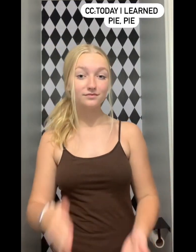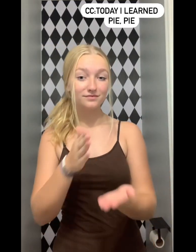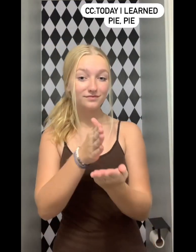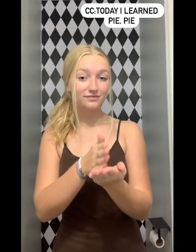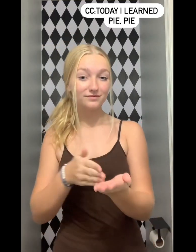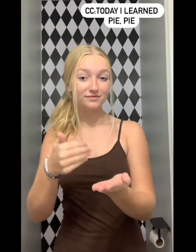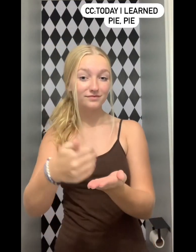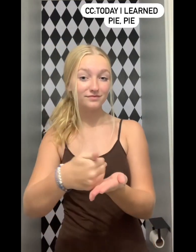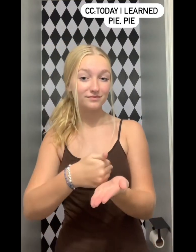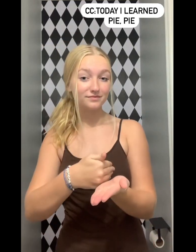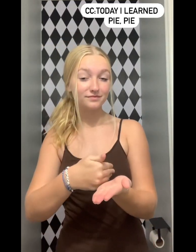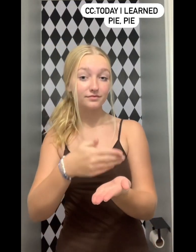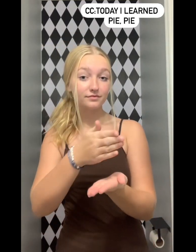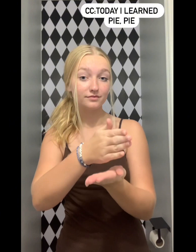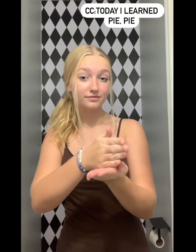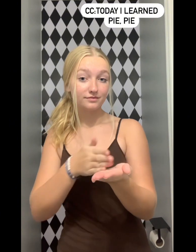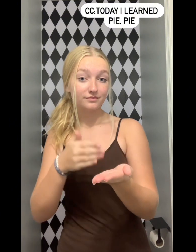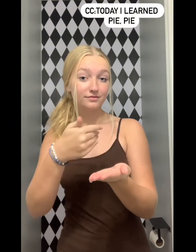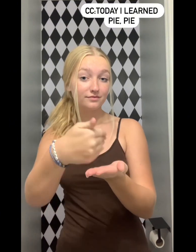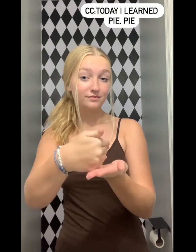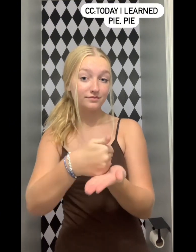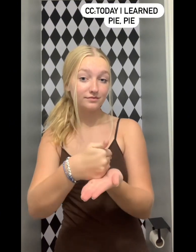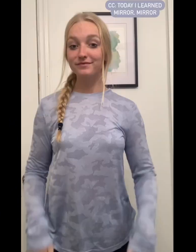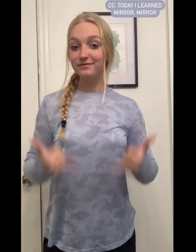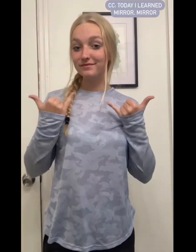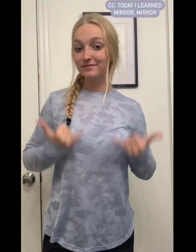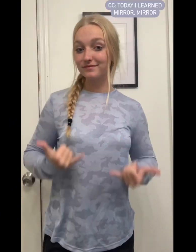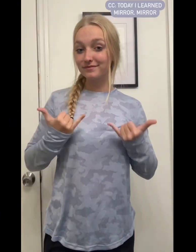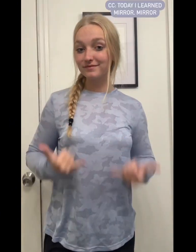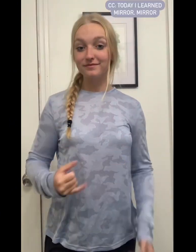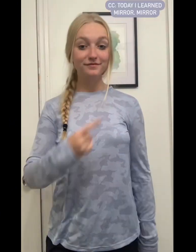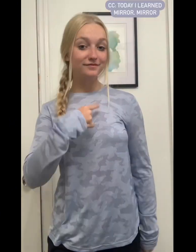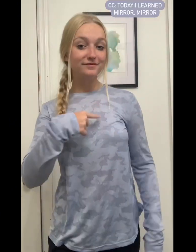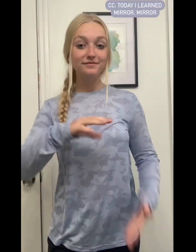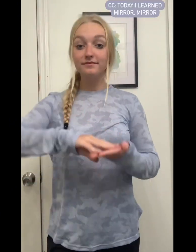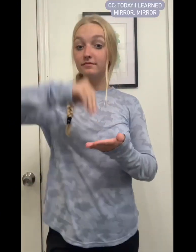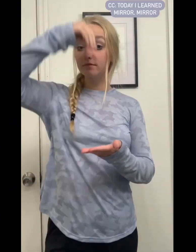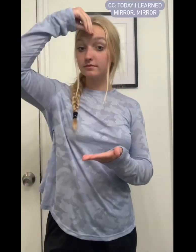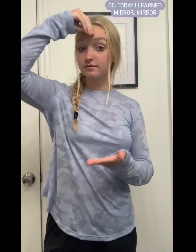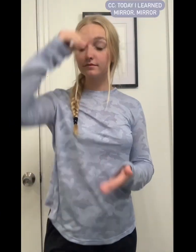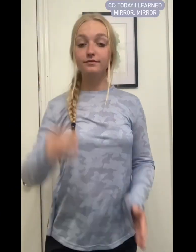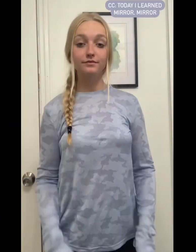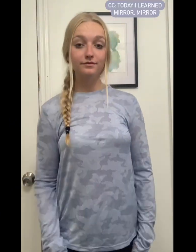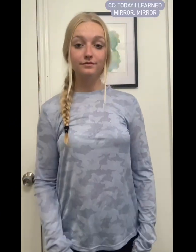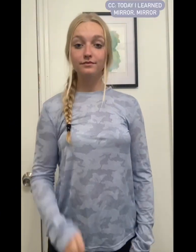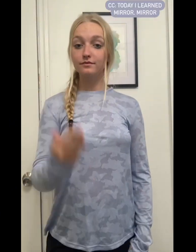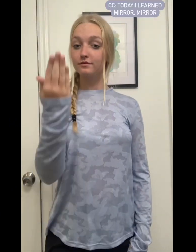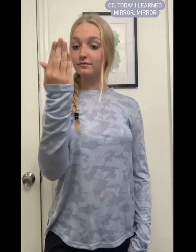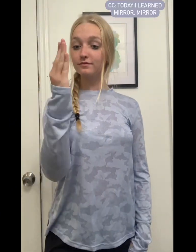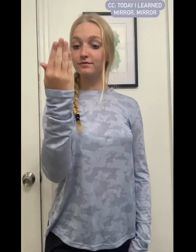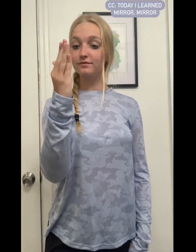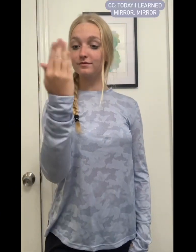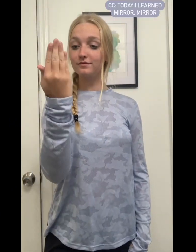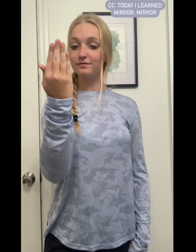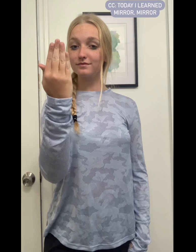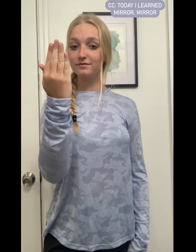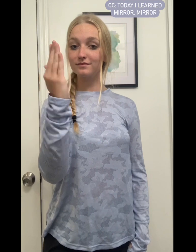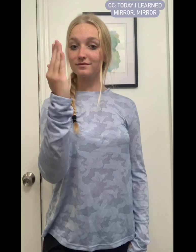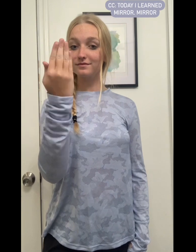pie, pie. Today I learned mirror,